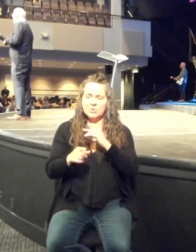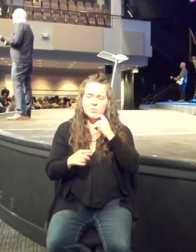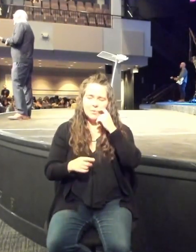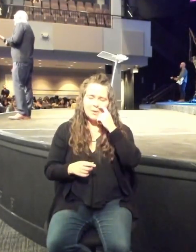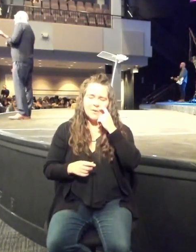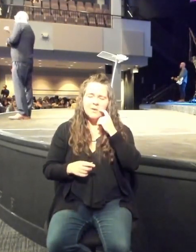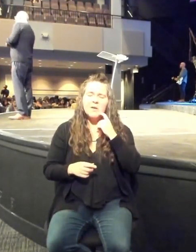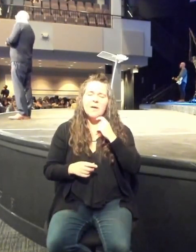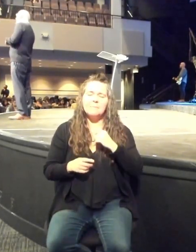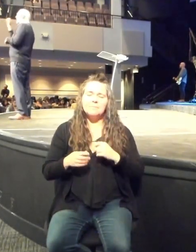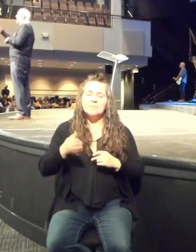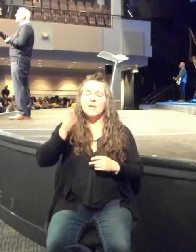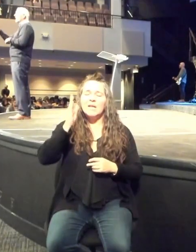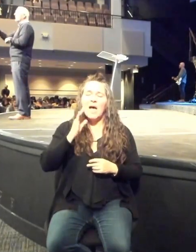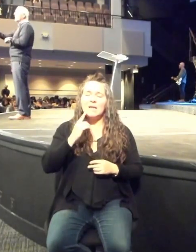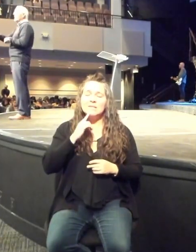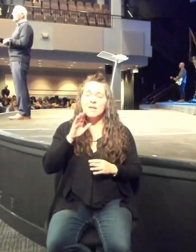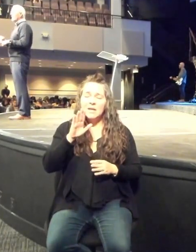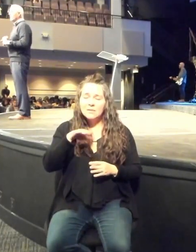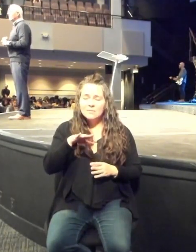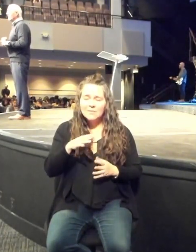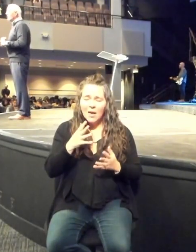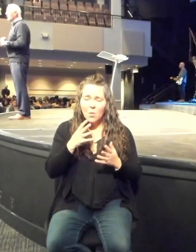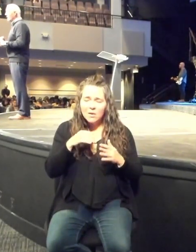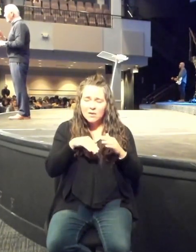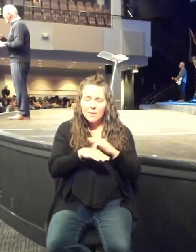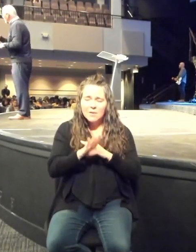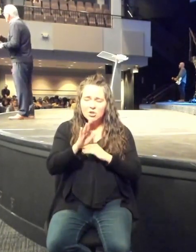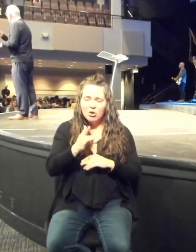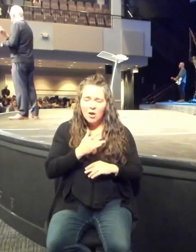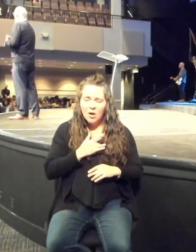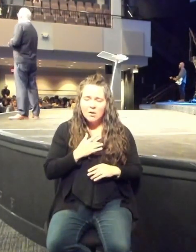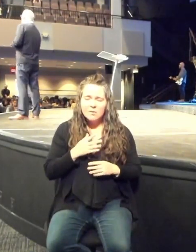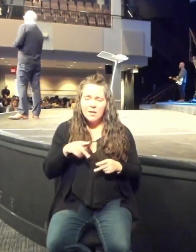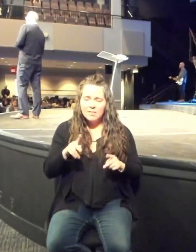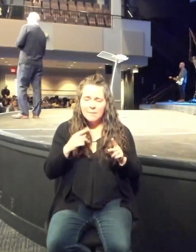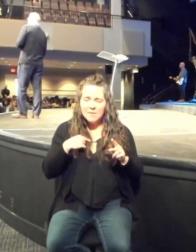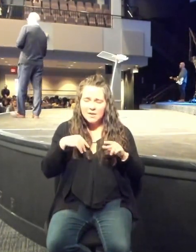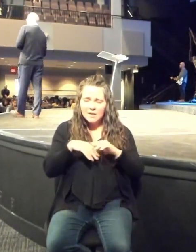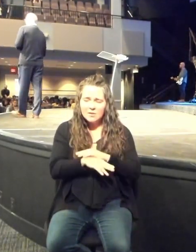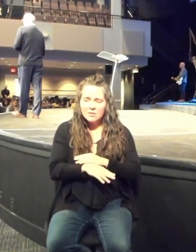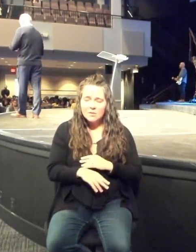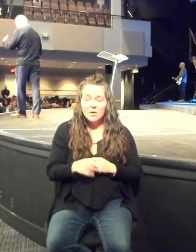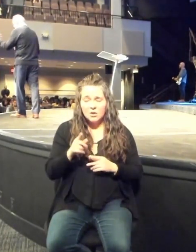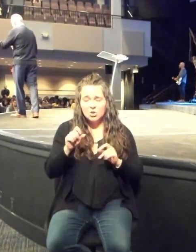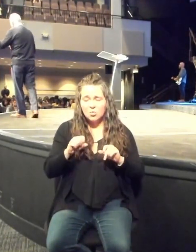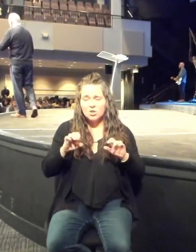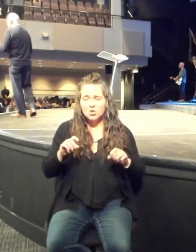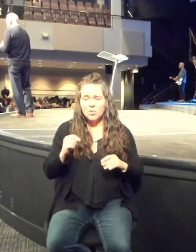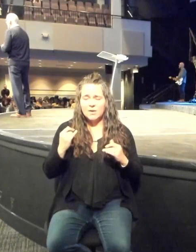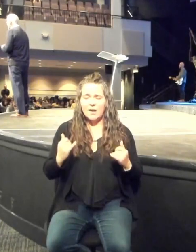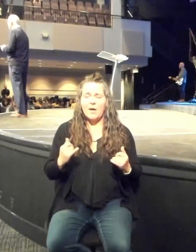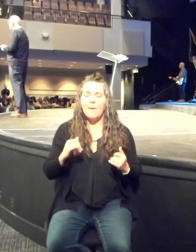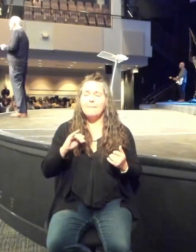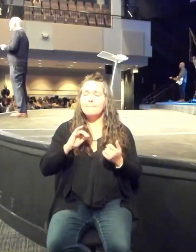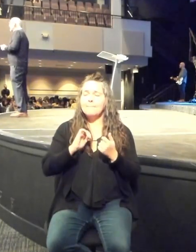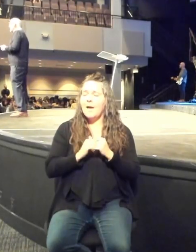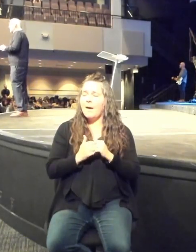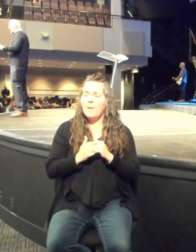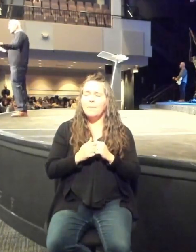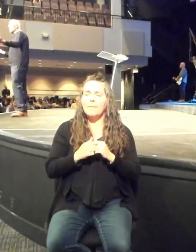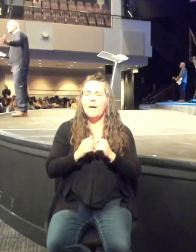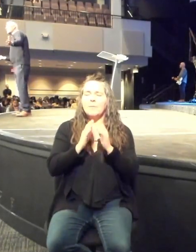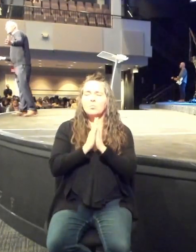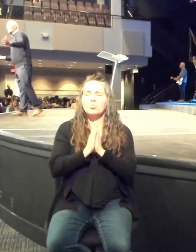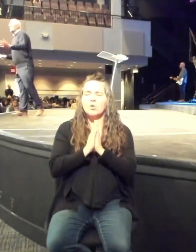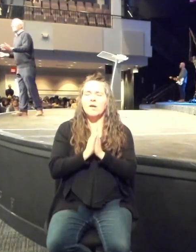heart and he's saying, I want to come into your life. Will you let me in? And you can do it right now. How? By praying a simple prayer. I'm